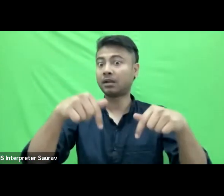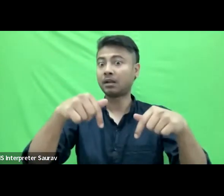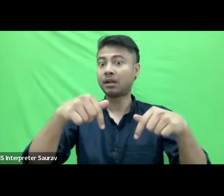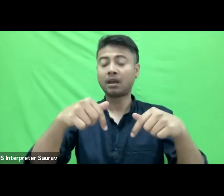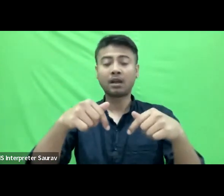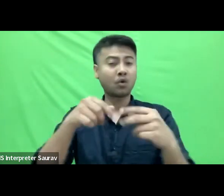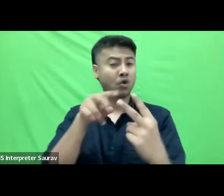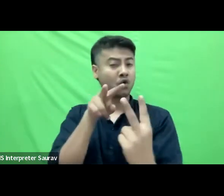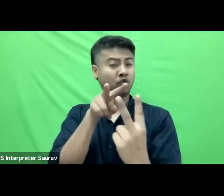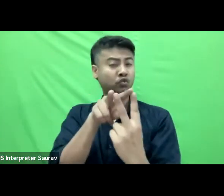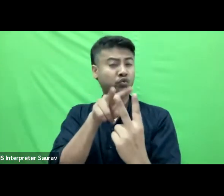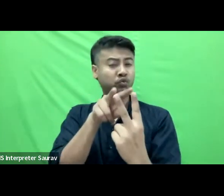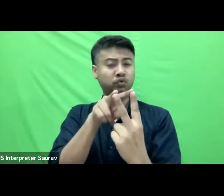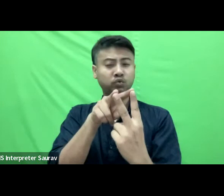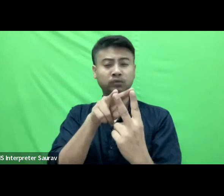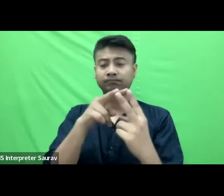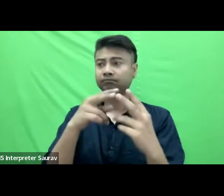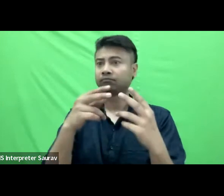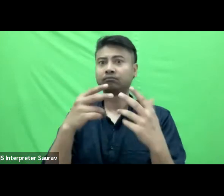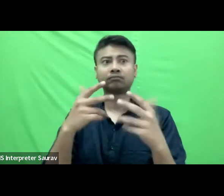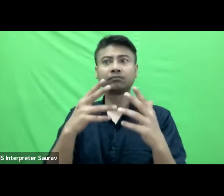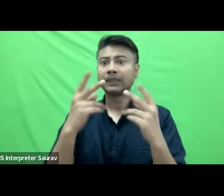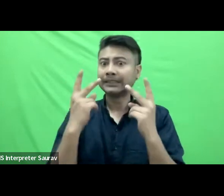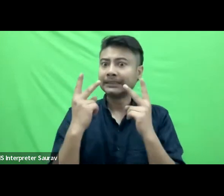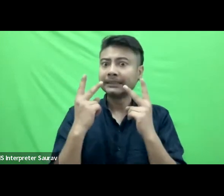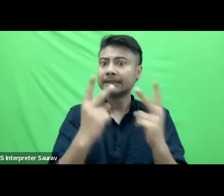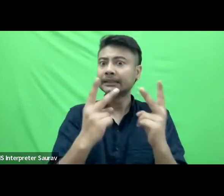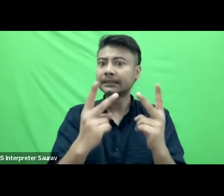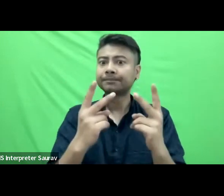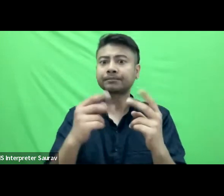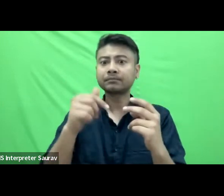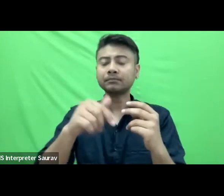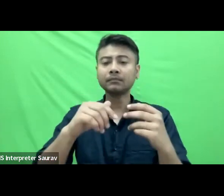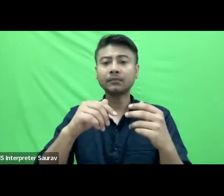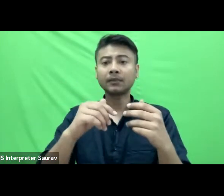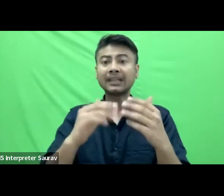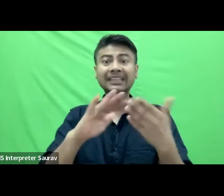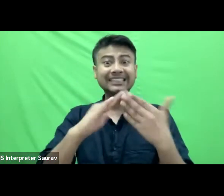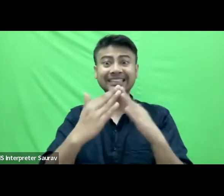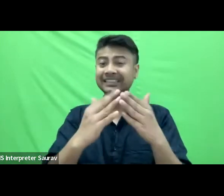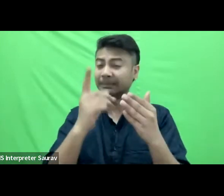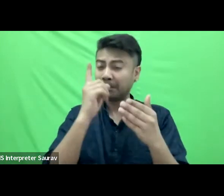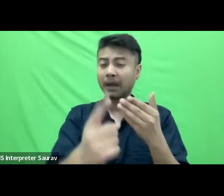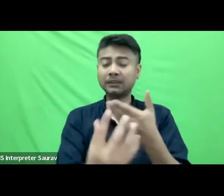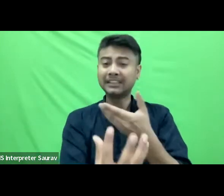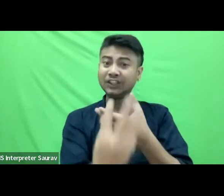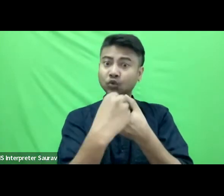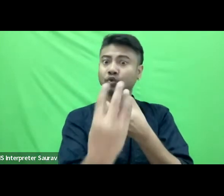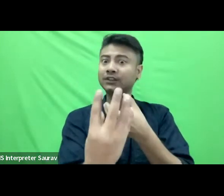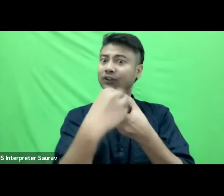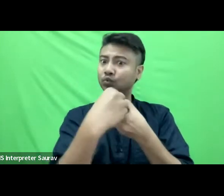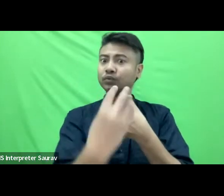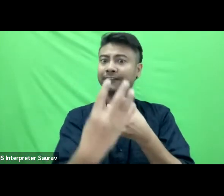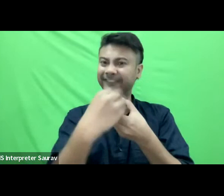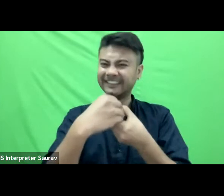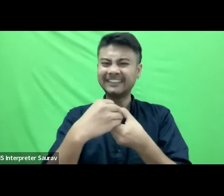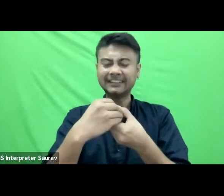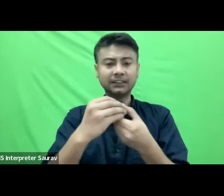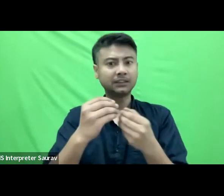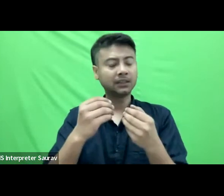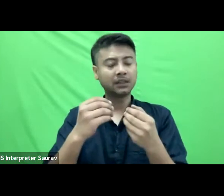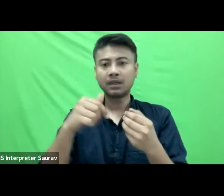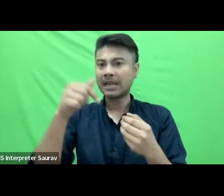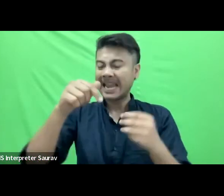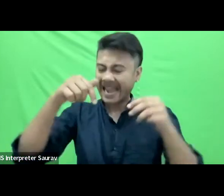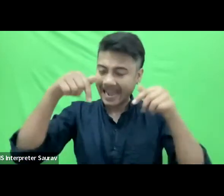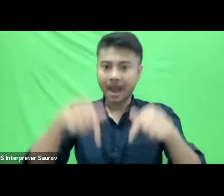are making the need for inclusive cities increasingly urgent. And I've actually just penned